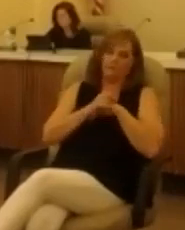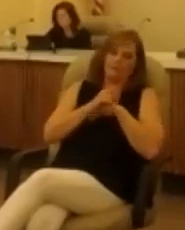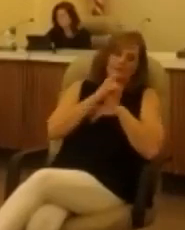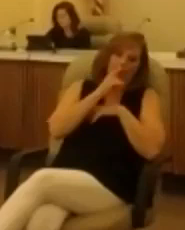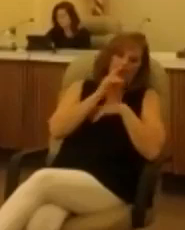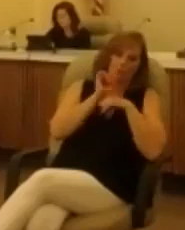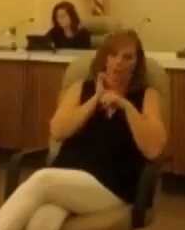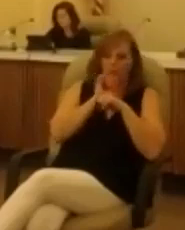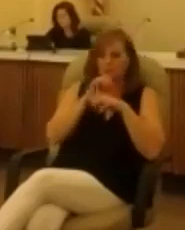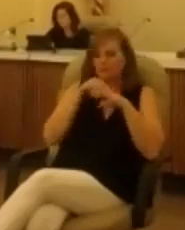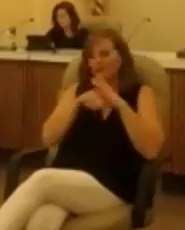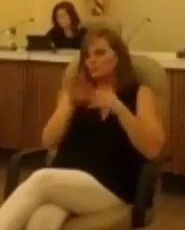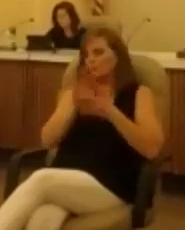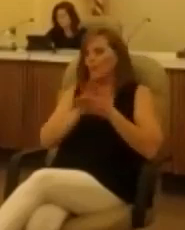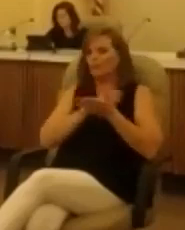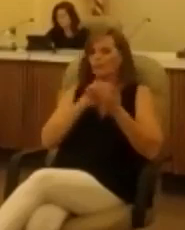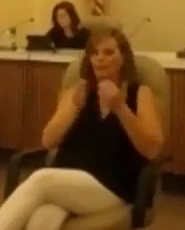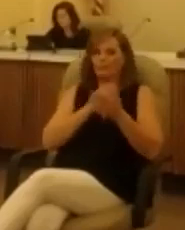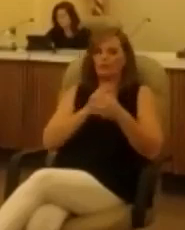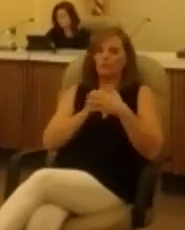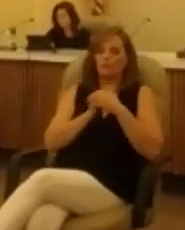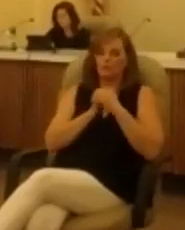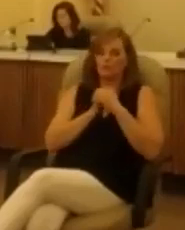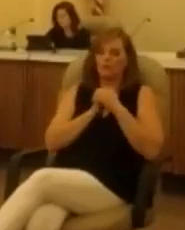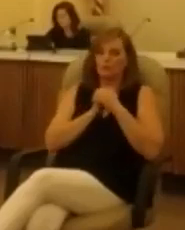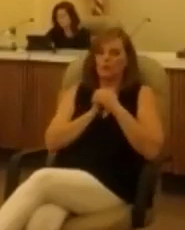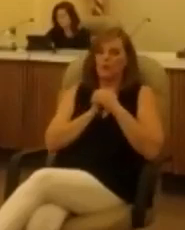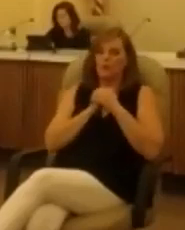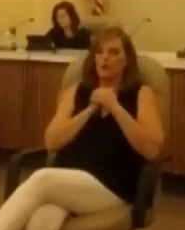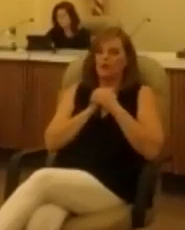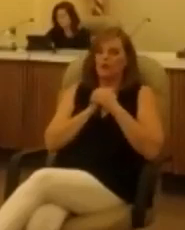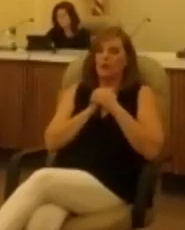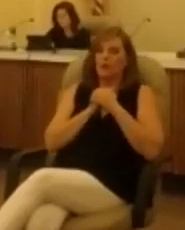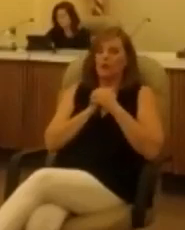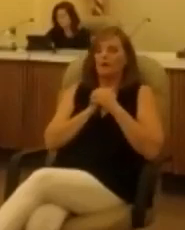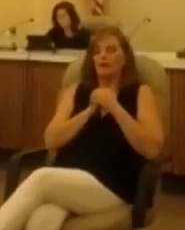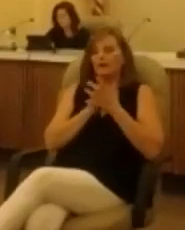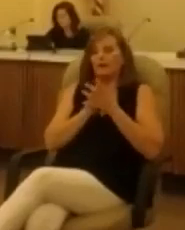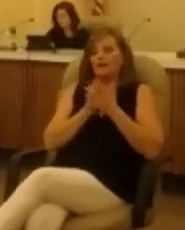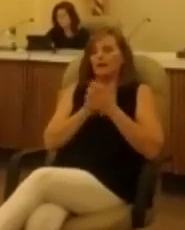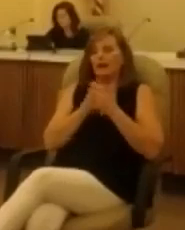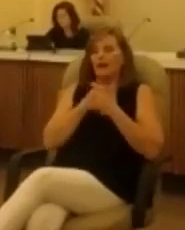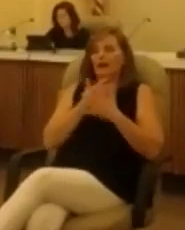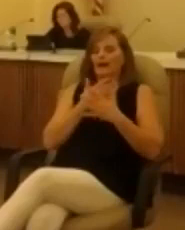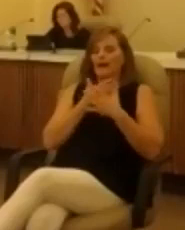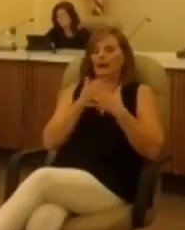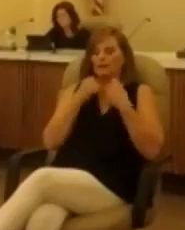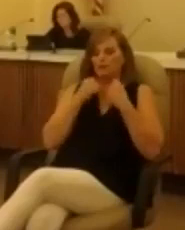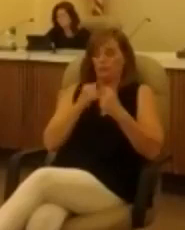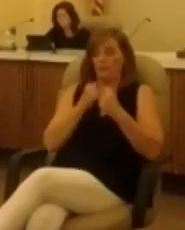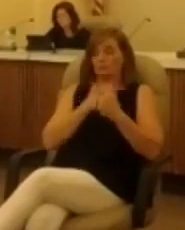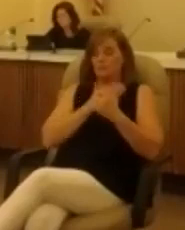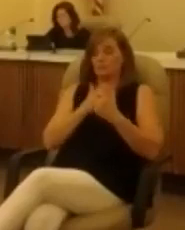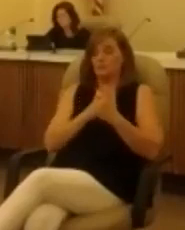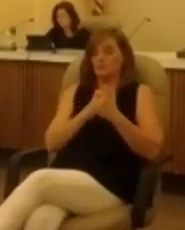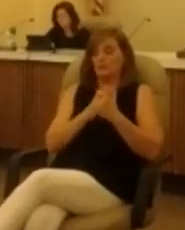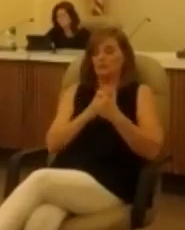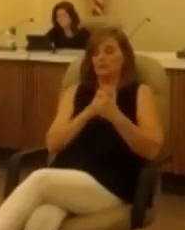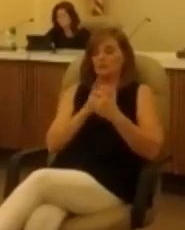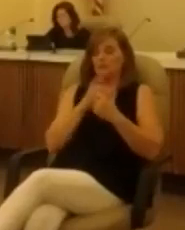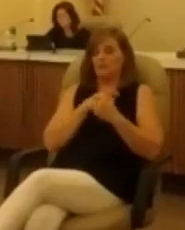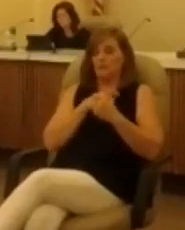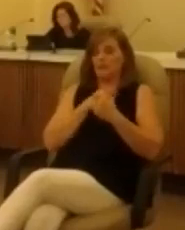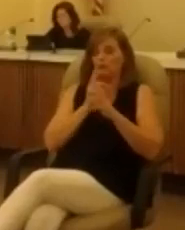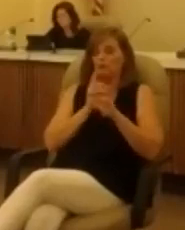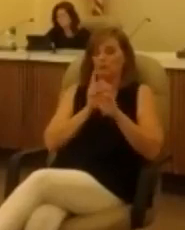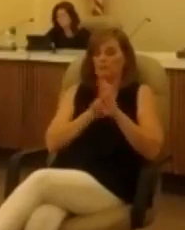in the schools or whatever, I strongly recommend that you go on and participate in